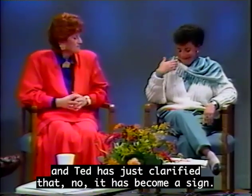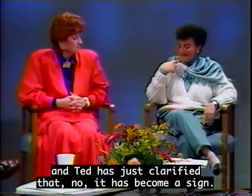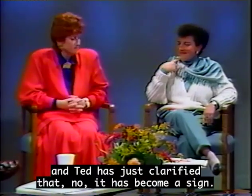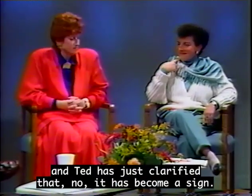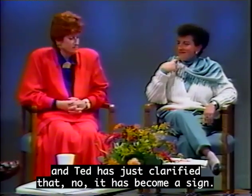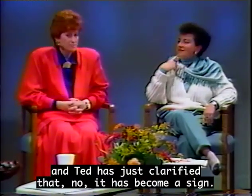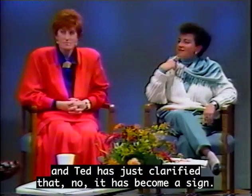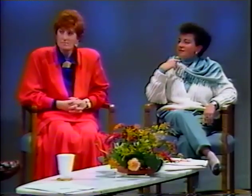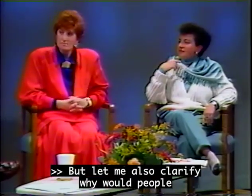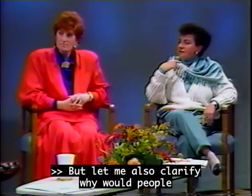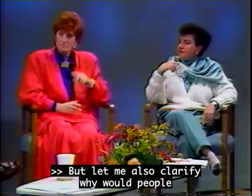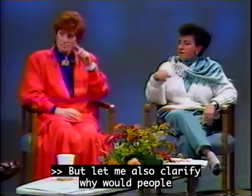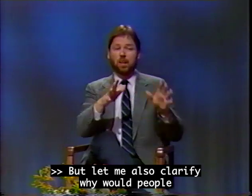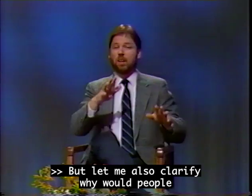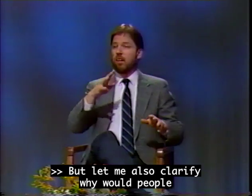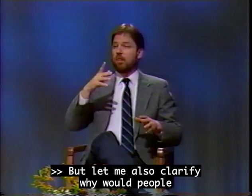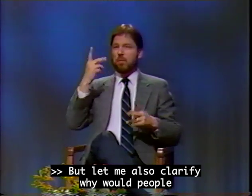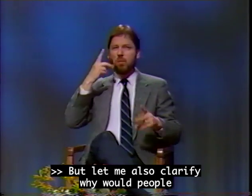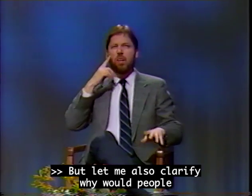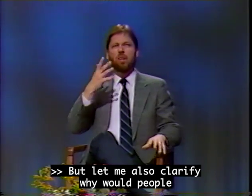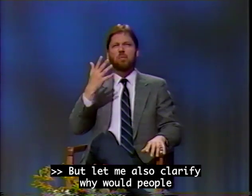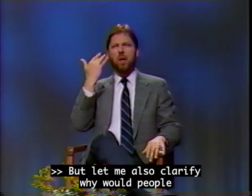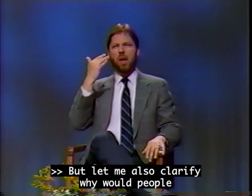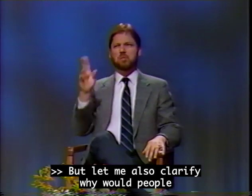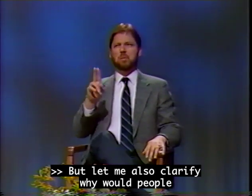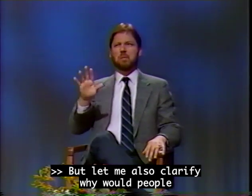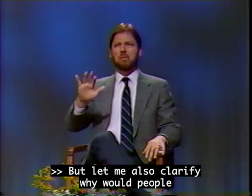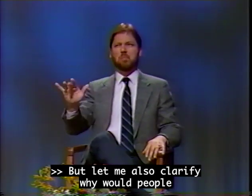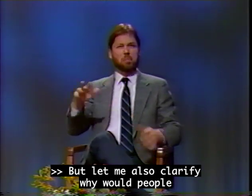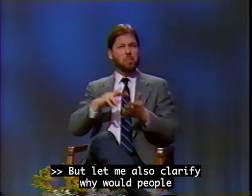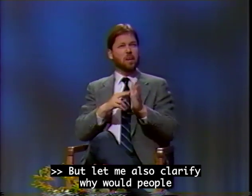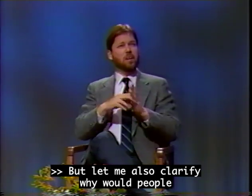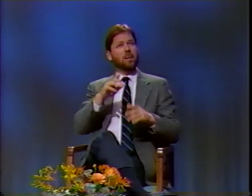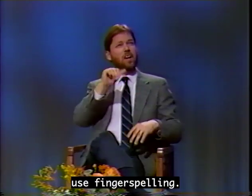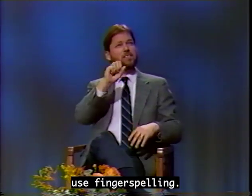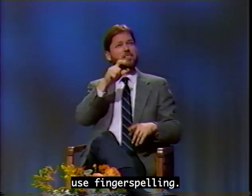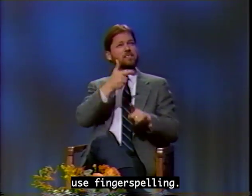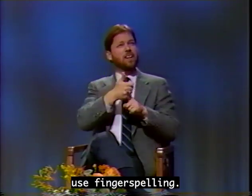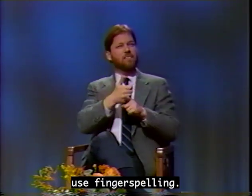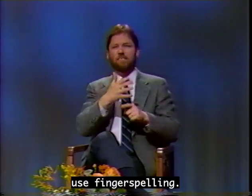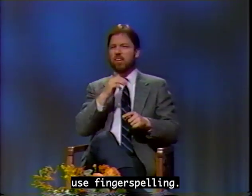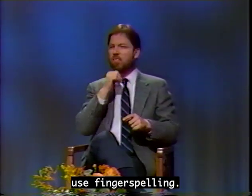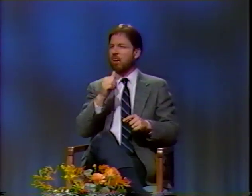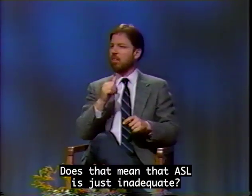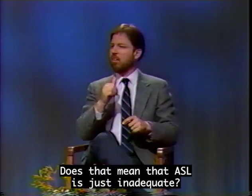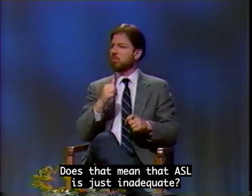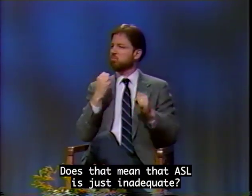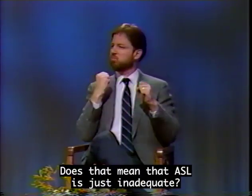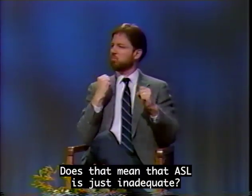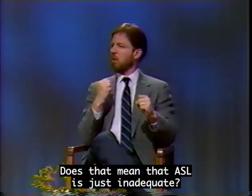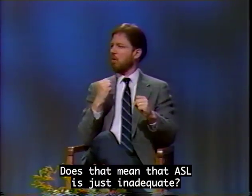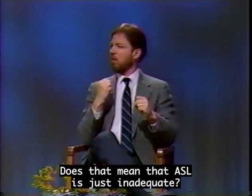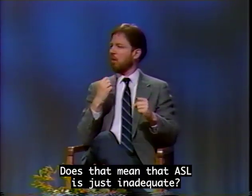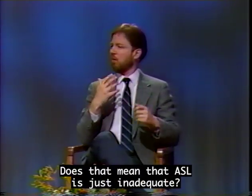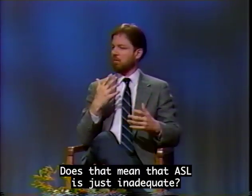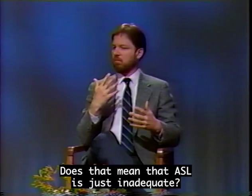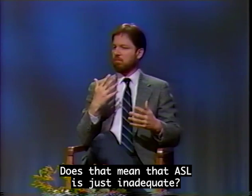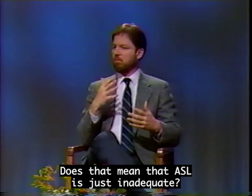sign. But let me also clarify, why would people use fingerspelling? Does that mean that ASL is